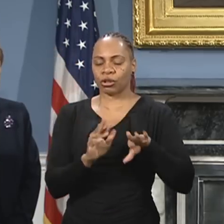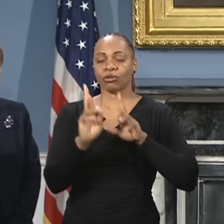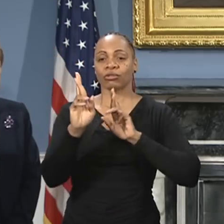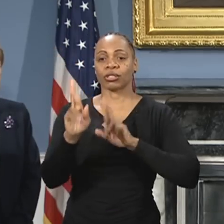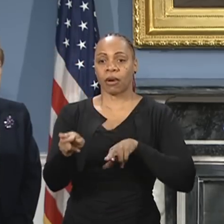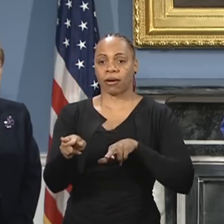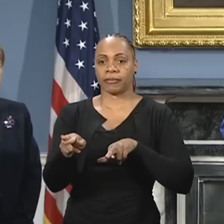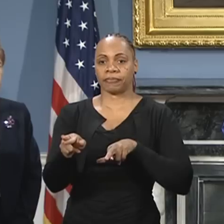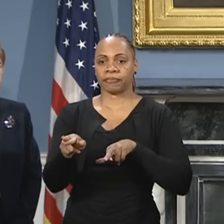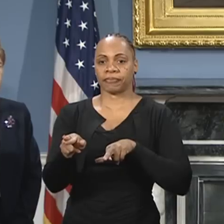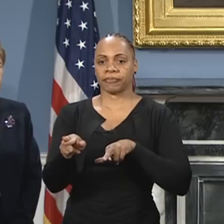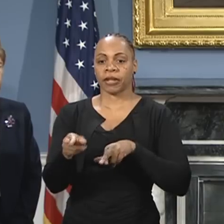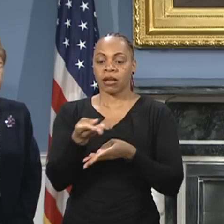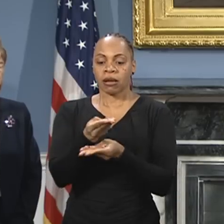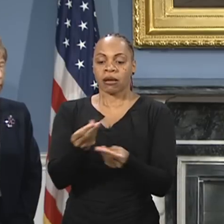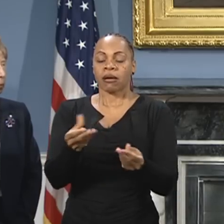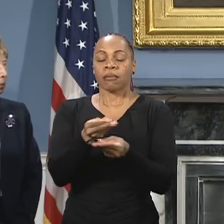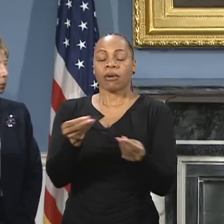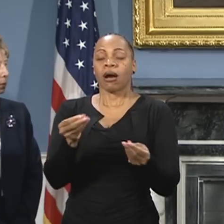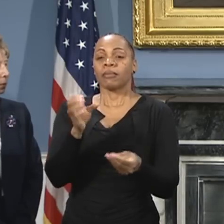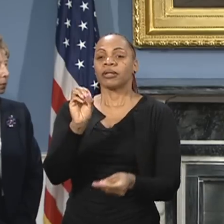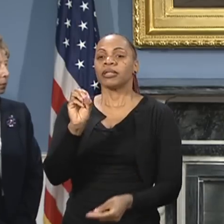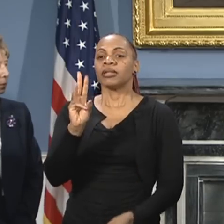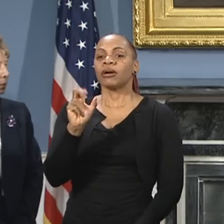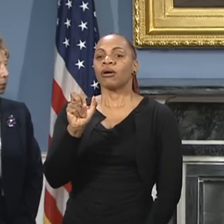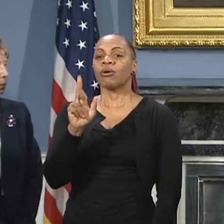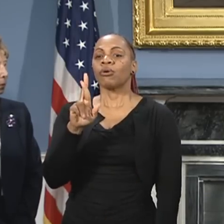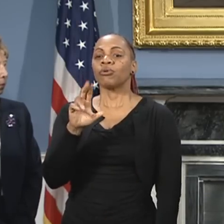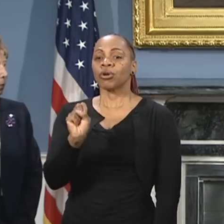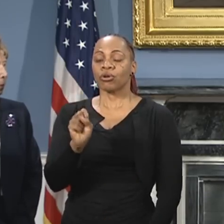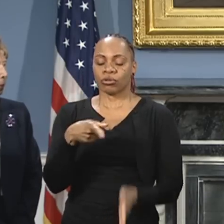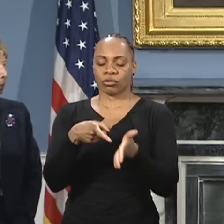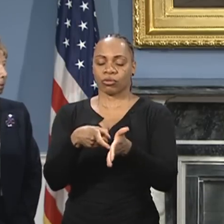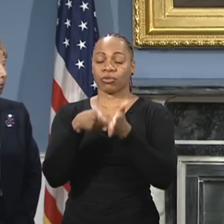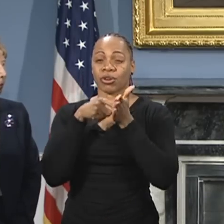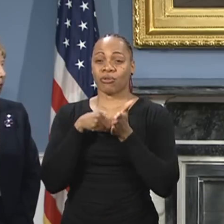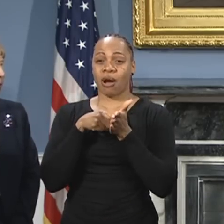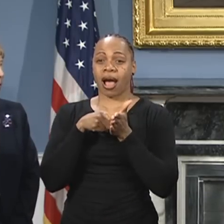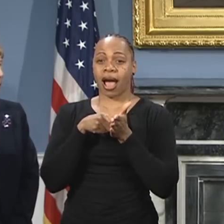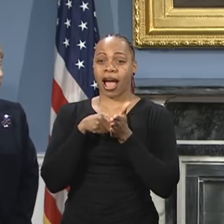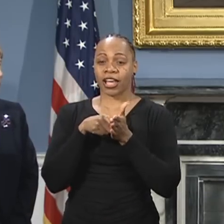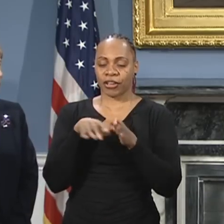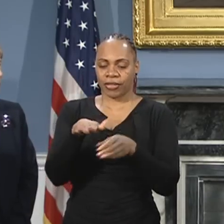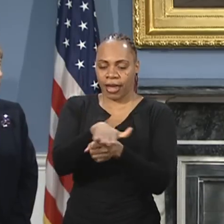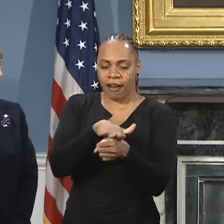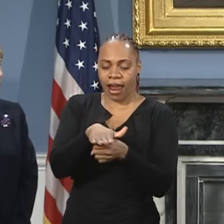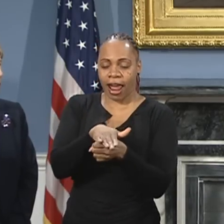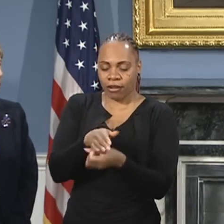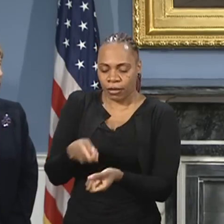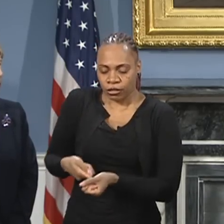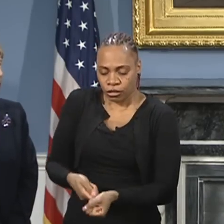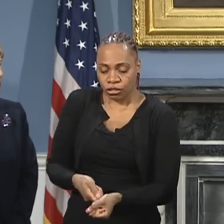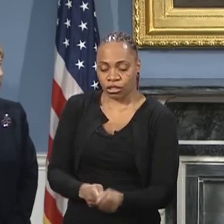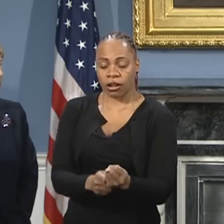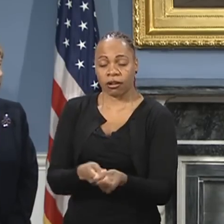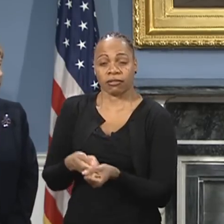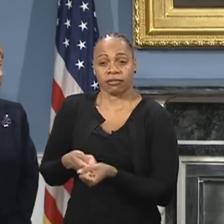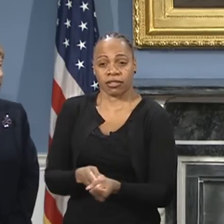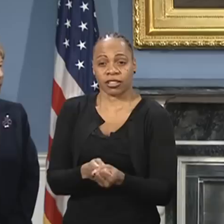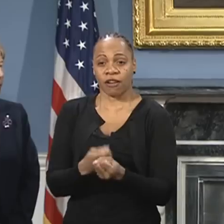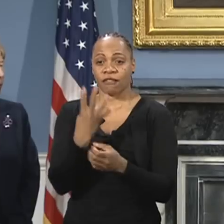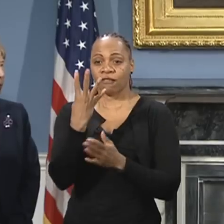property owners. All property owners are required to shovel their sidewalks within 4 hours after snowfall has